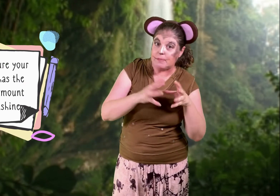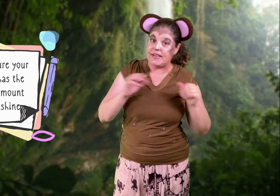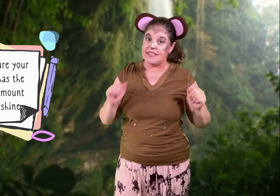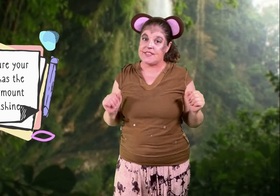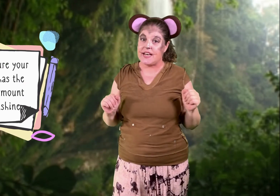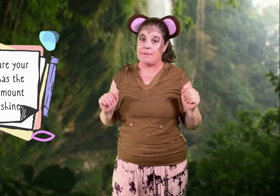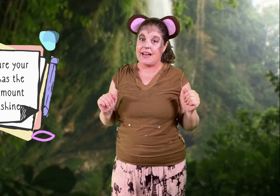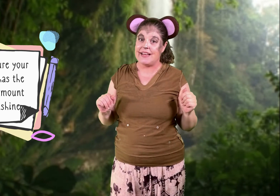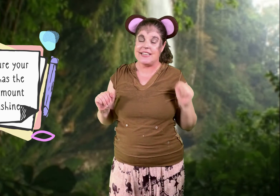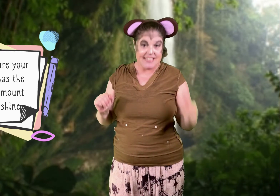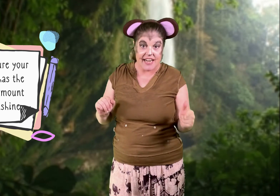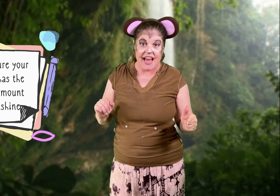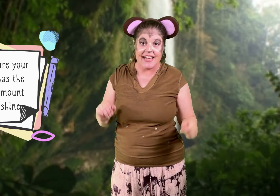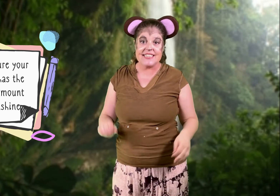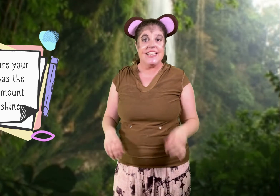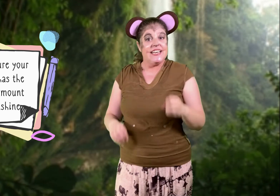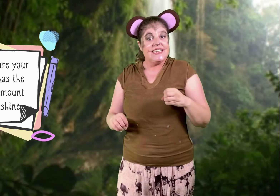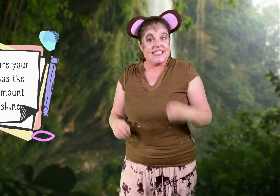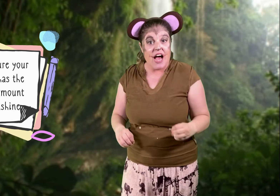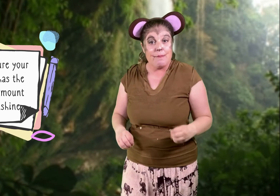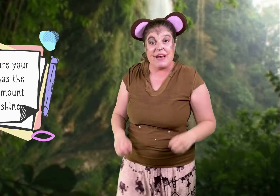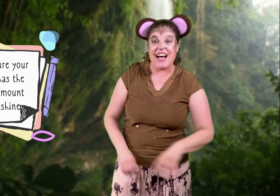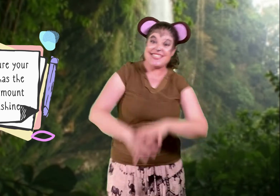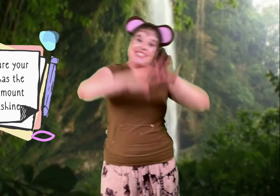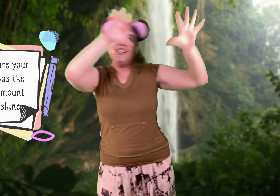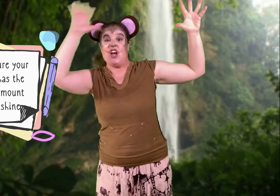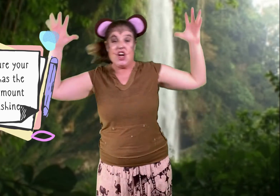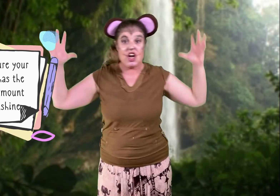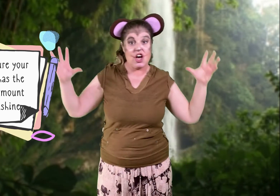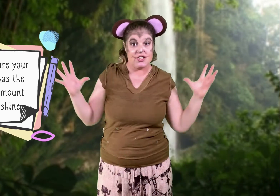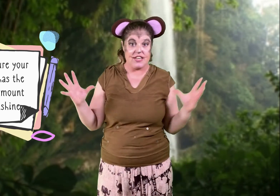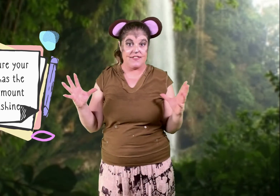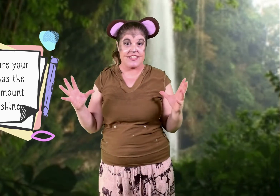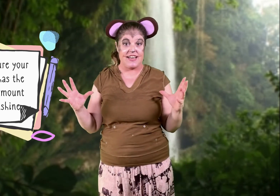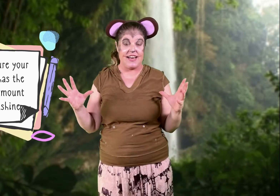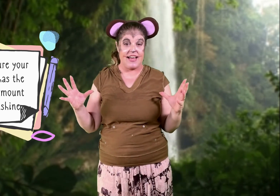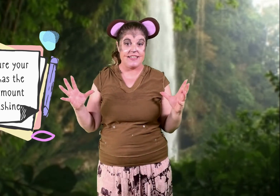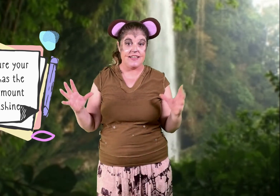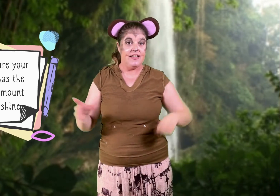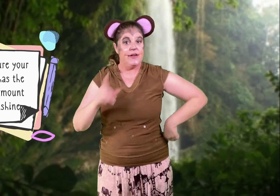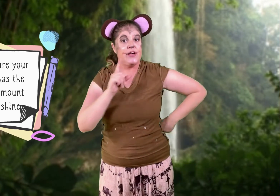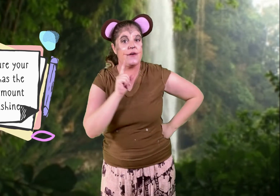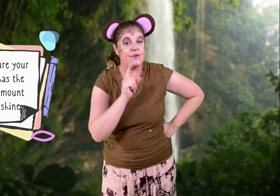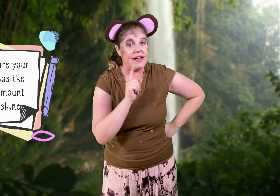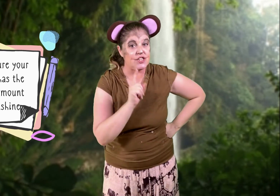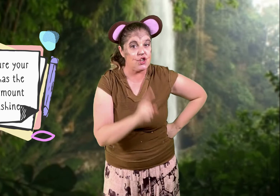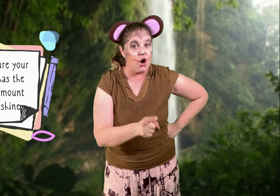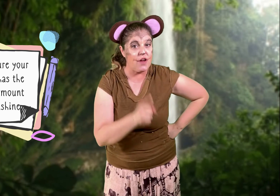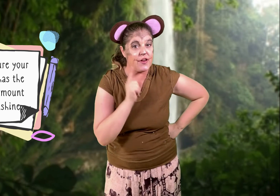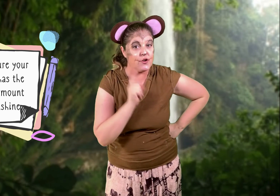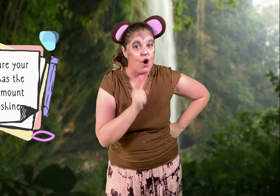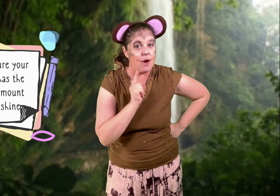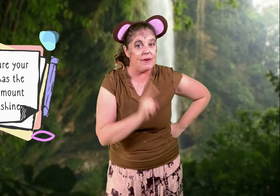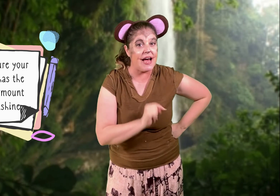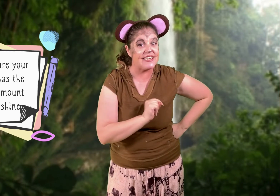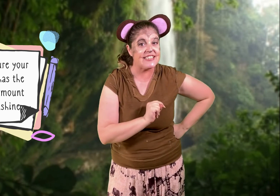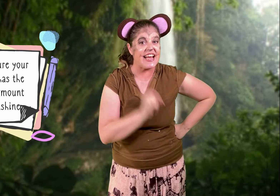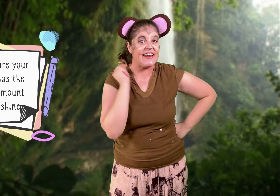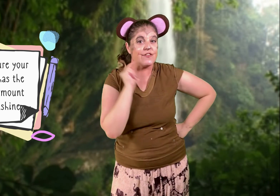bit of sunlight. Some plants need a lot of sunlight. You have to make sure that your plant is getting the